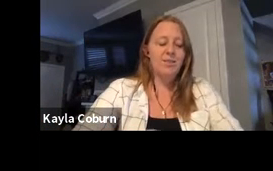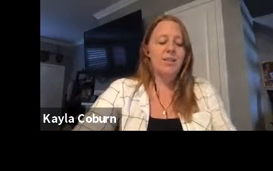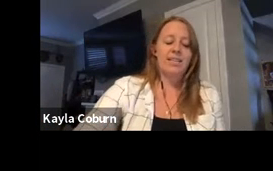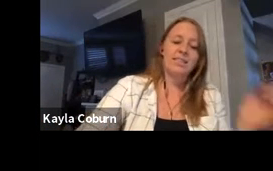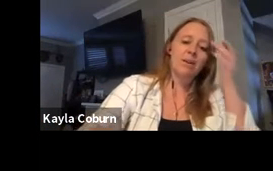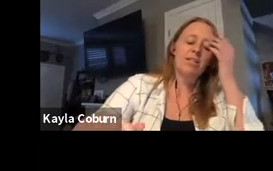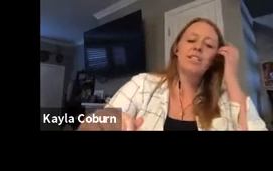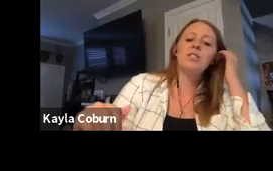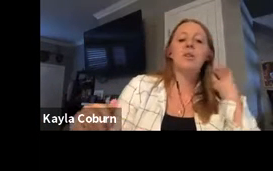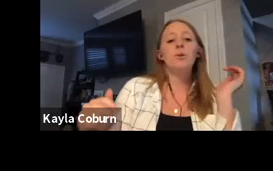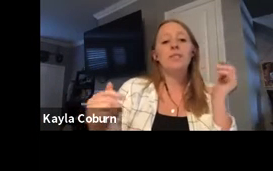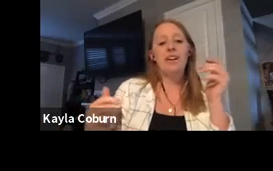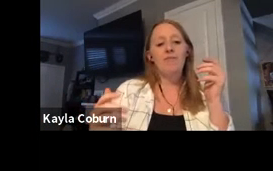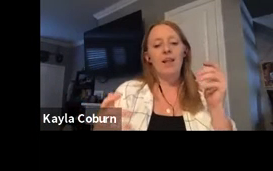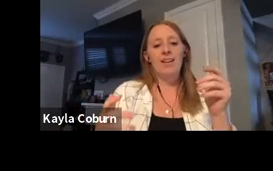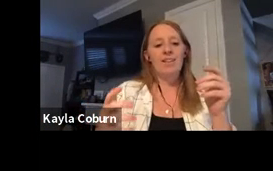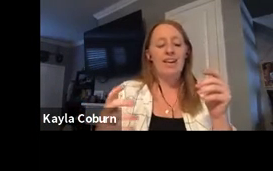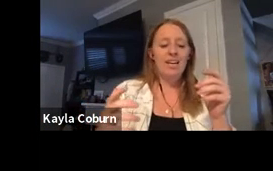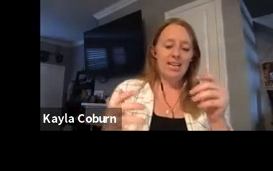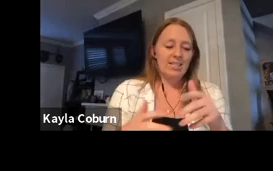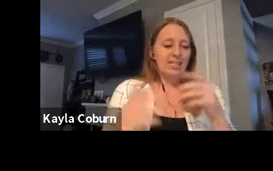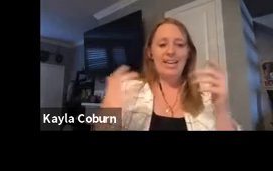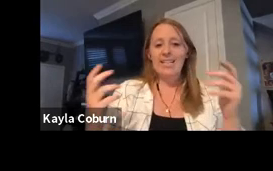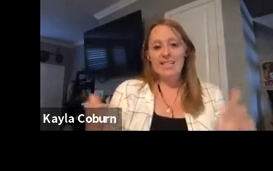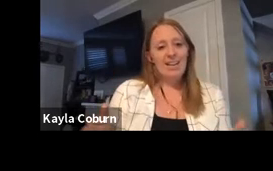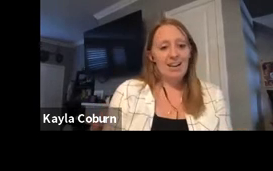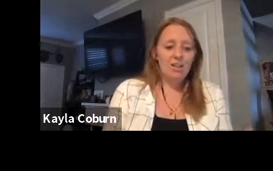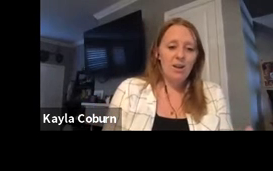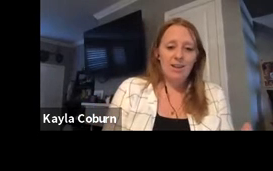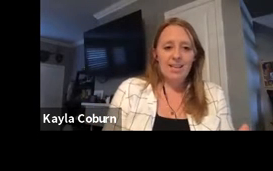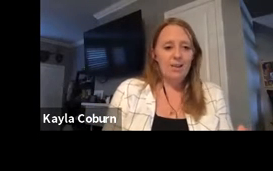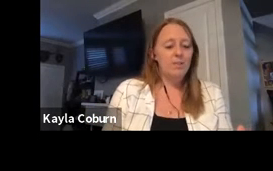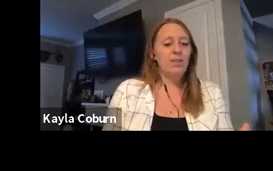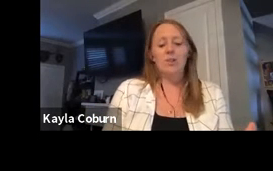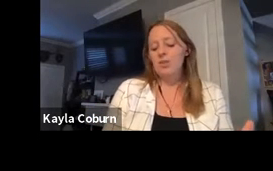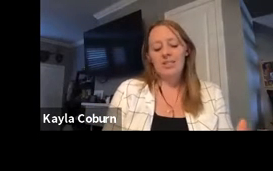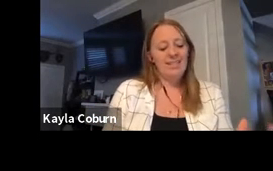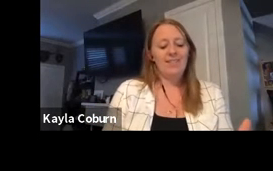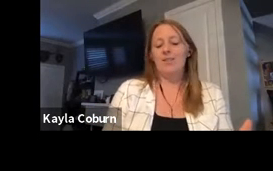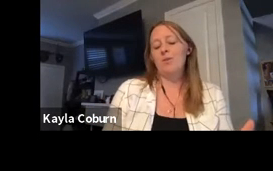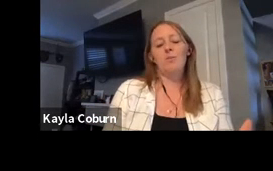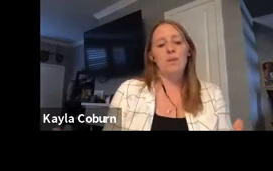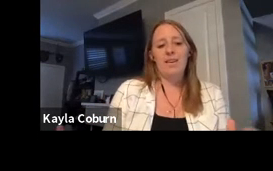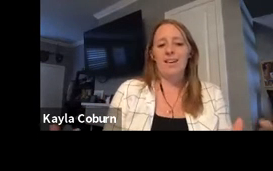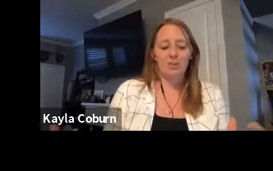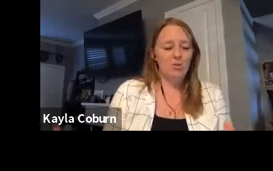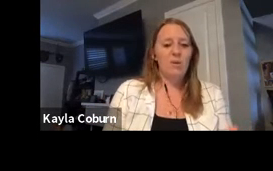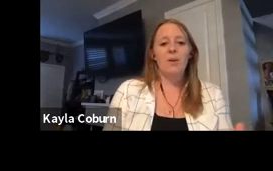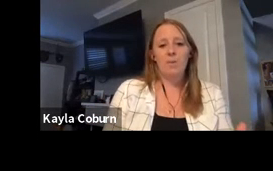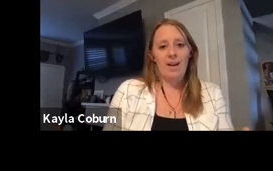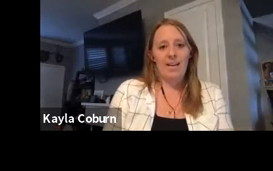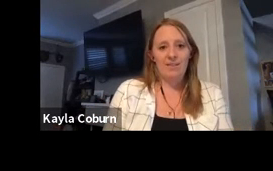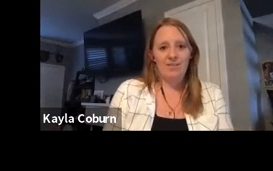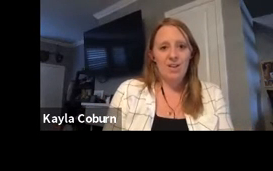a student, especially a student who is deaf-blind, to understand an entirely new concept, you just need to be